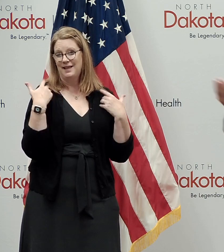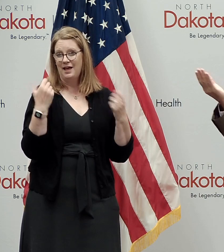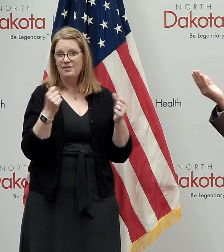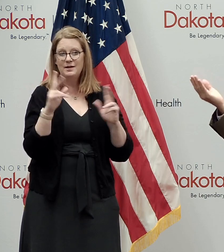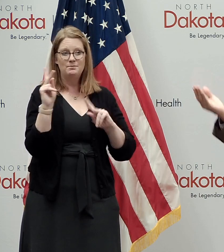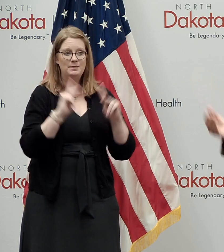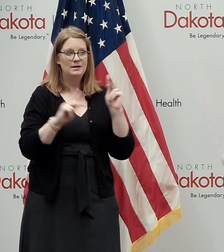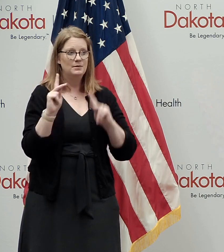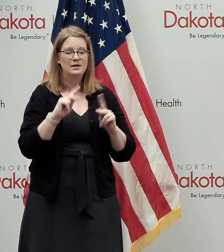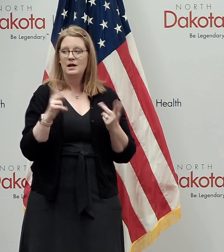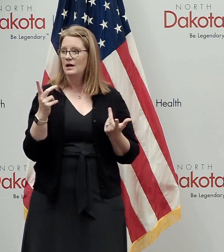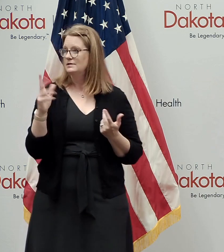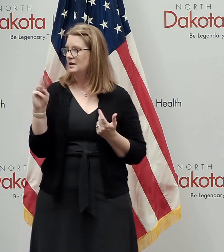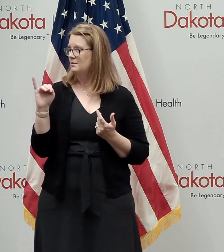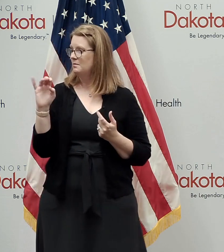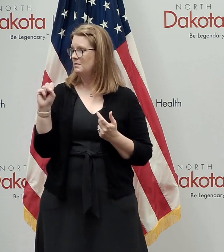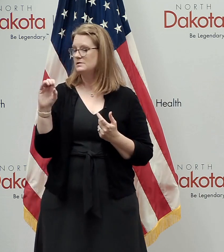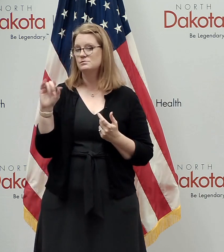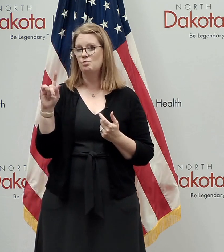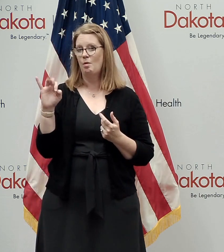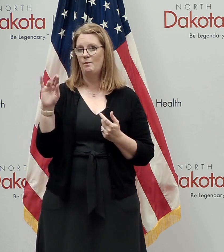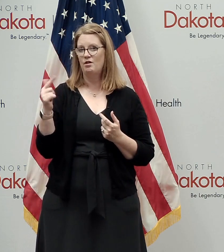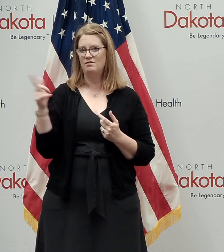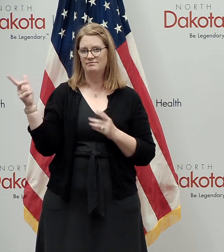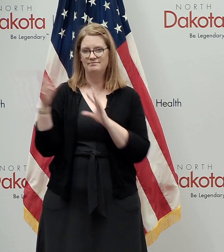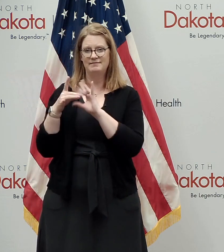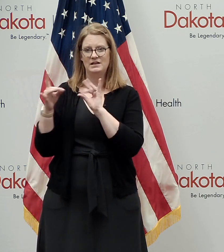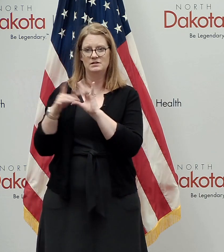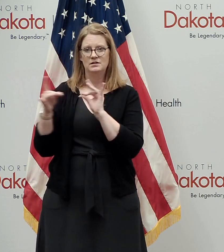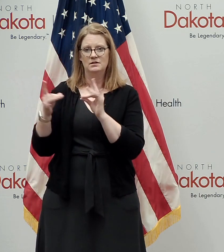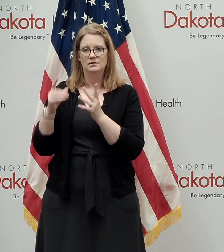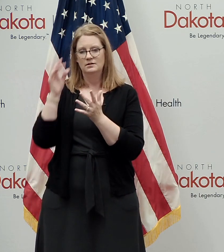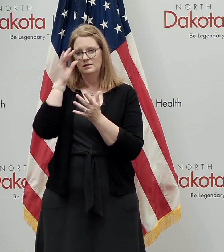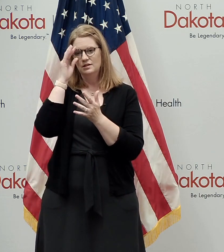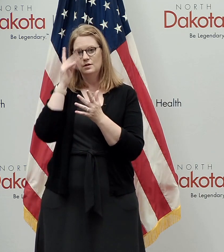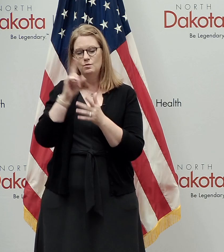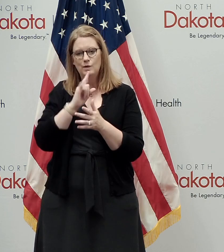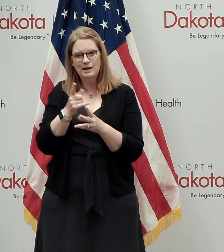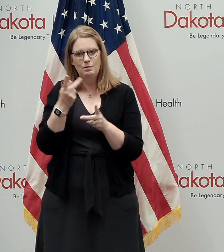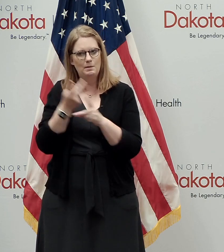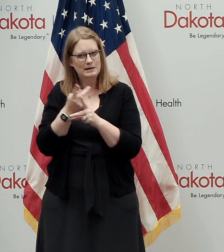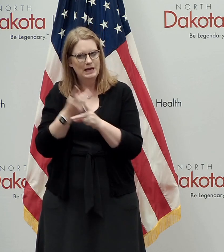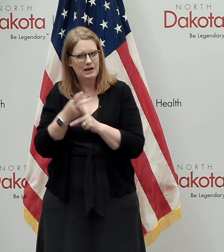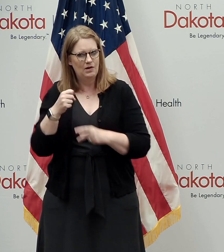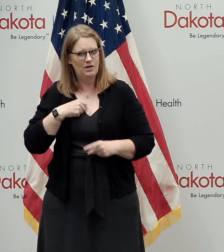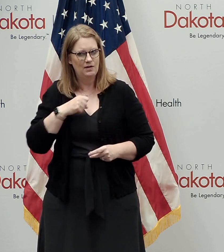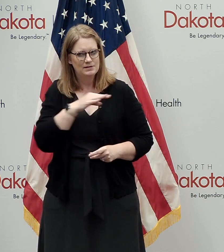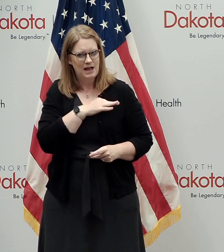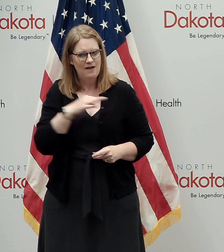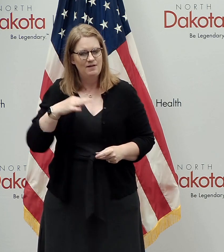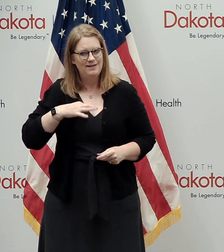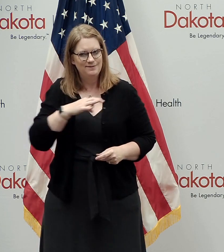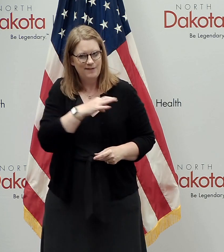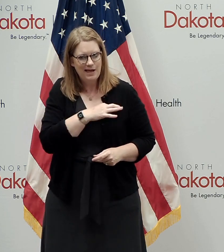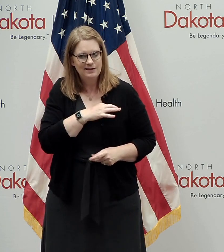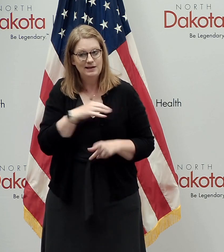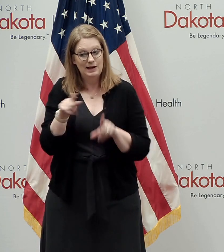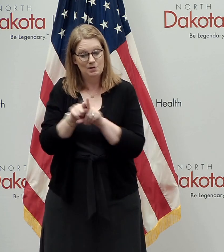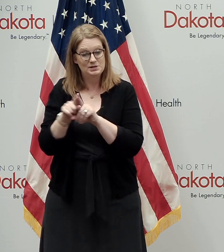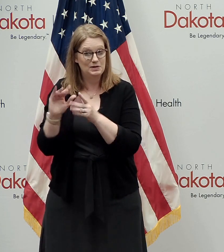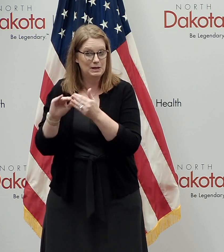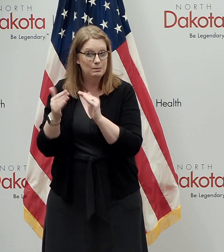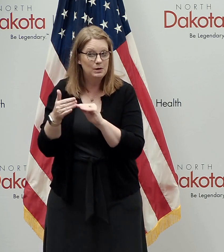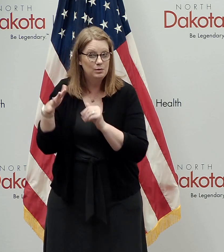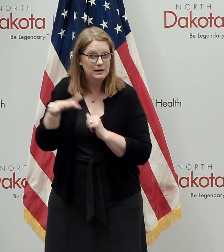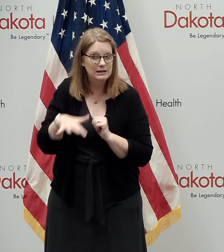as what Ms. Solberg said, further spreading this that puts older faculty and staff at risk in the communities there. So